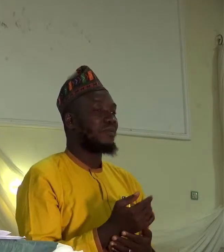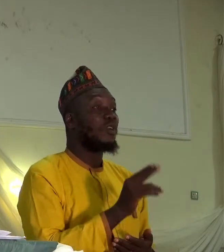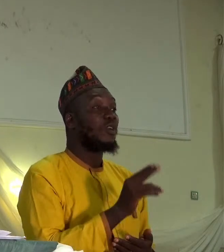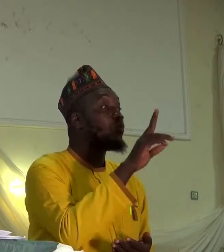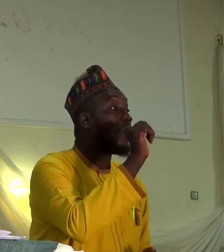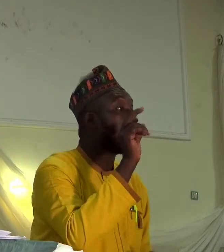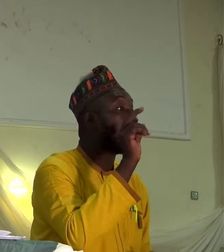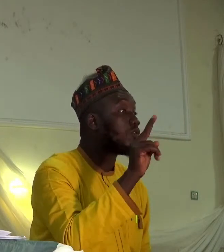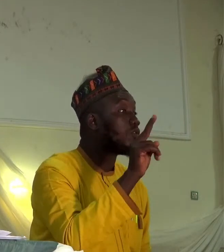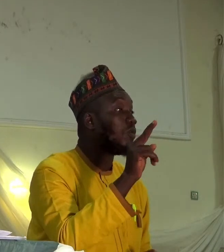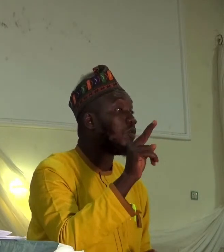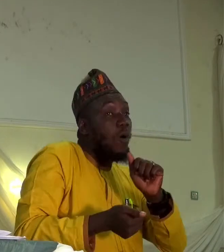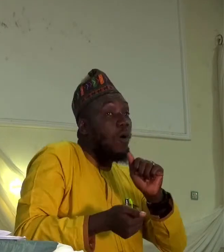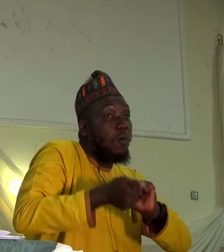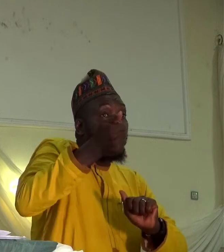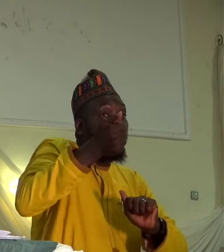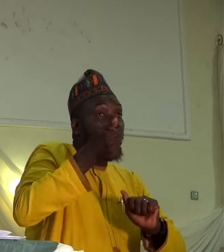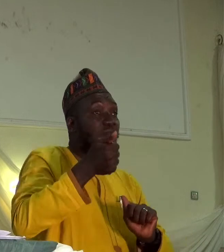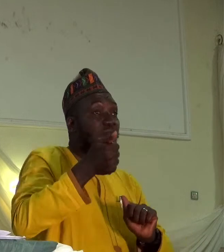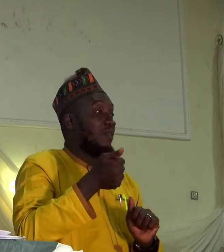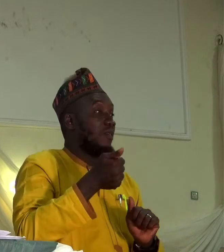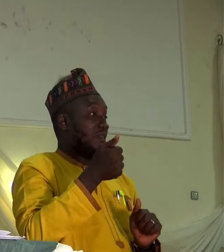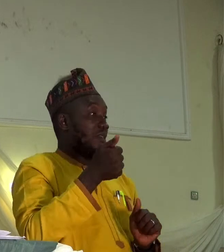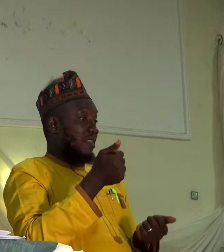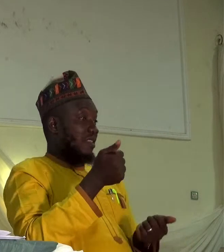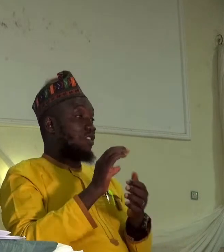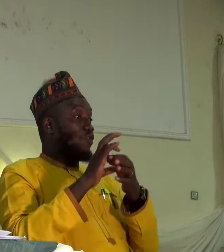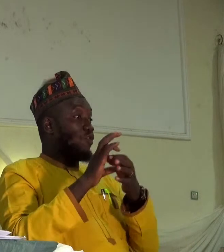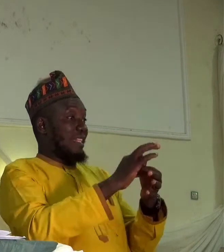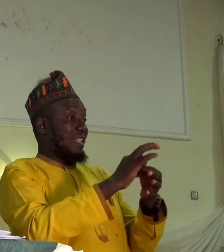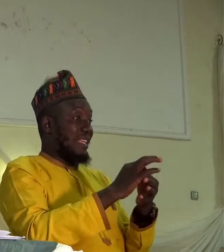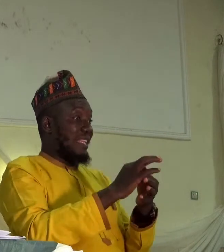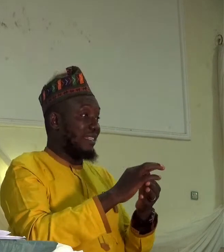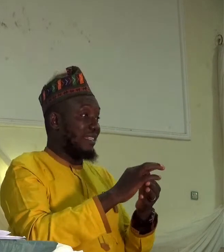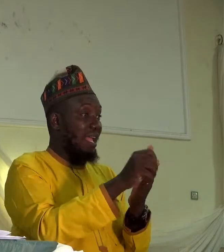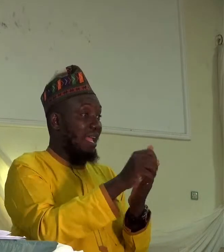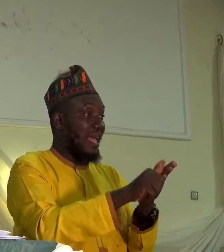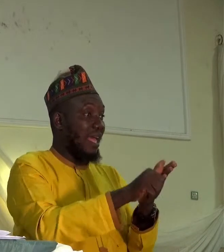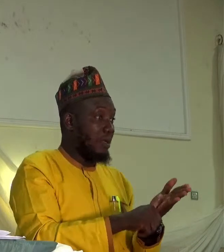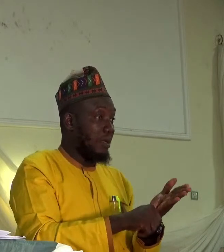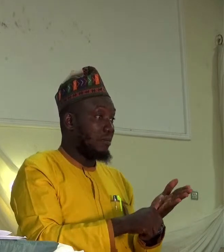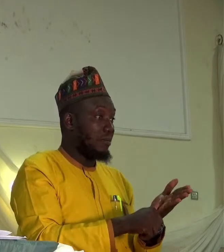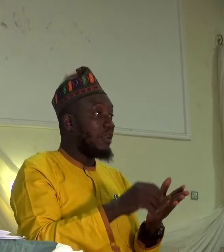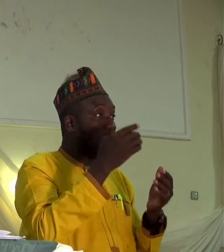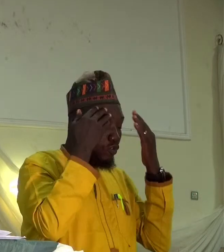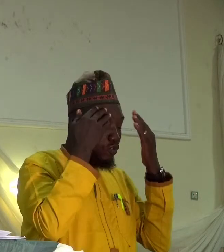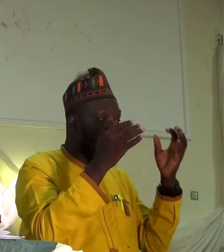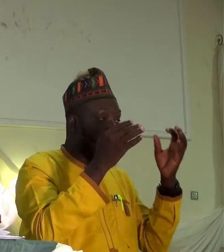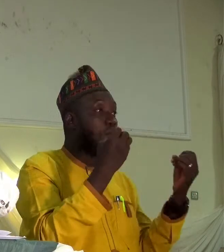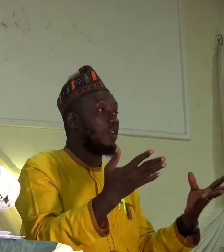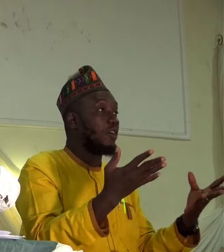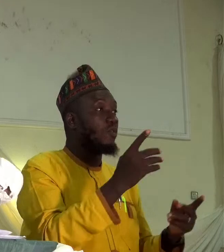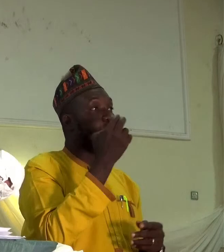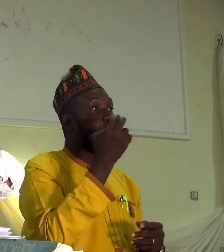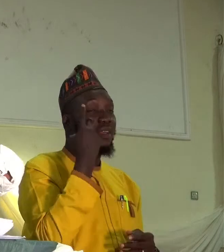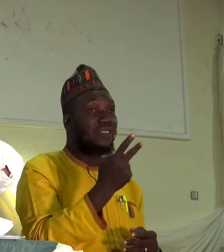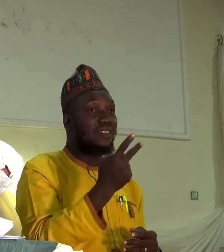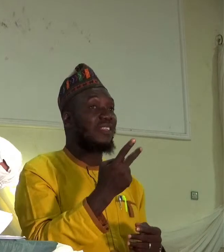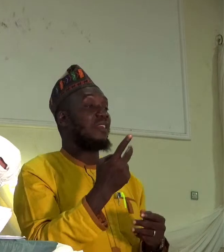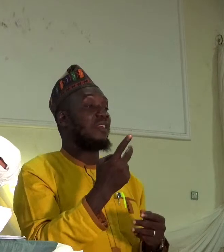visited country in the world today is United Arab Emirates. Teyan ba ma gbogbo eyan ma won asaju won kan eyan ma ipa ti won